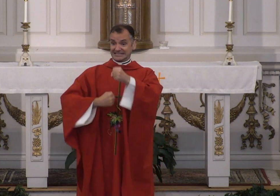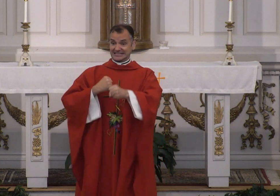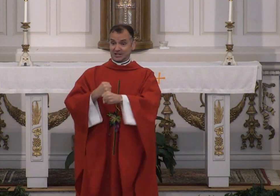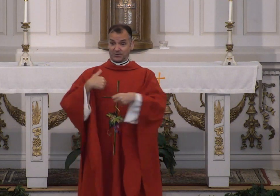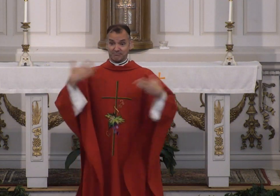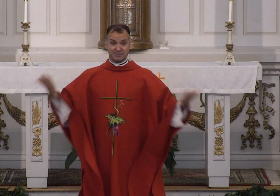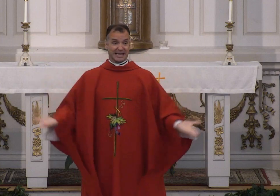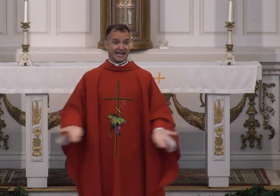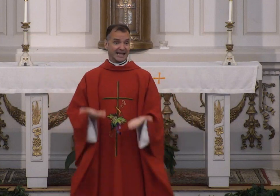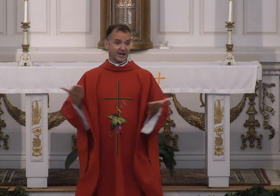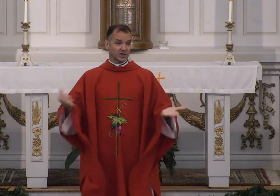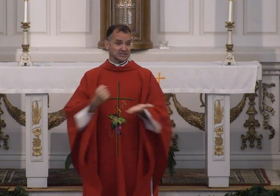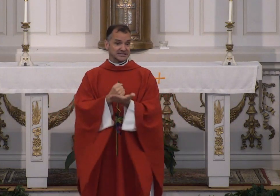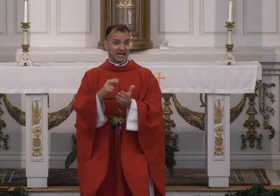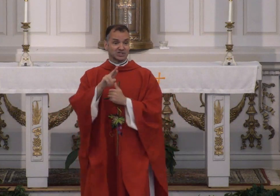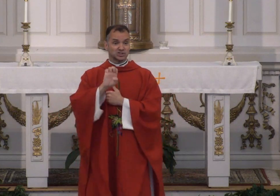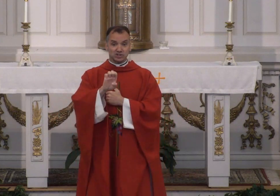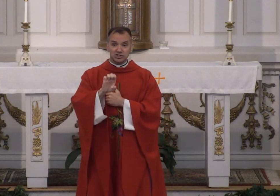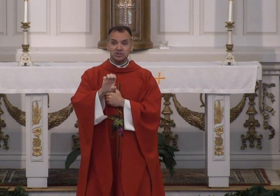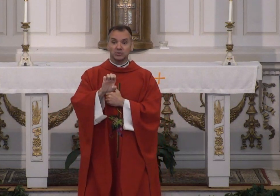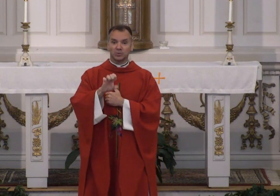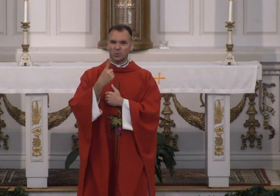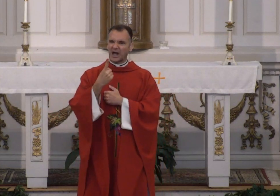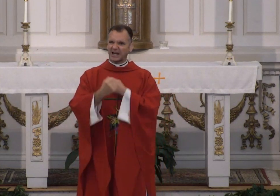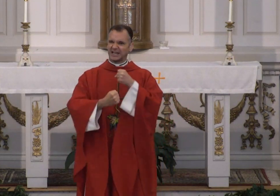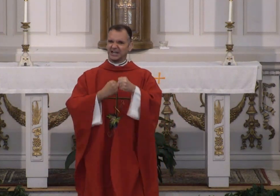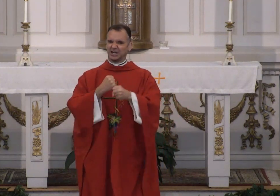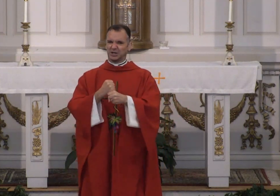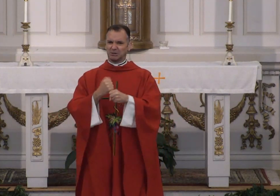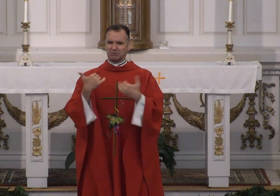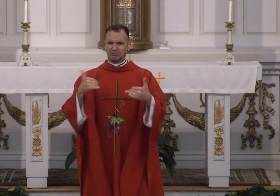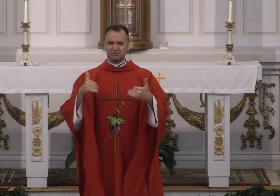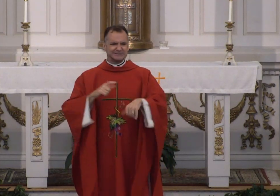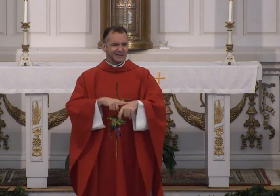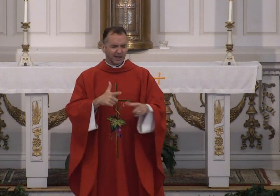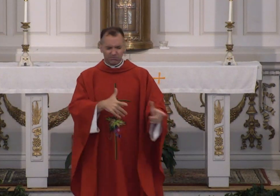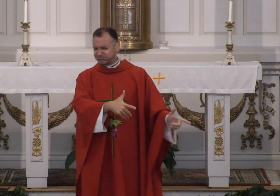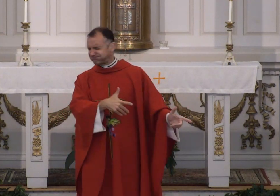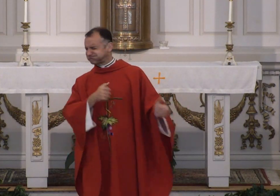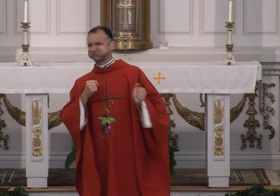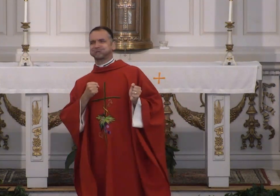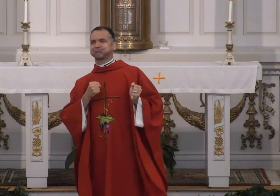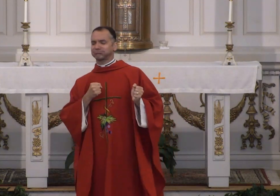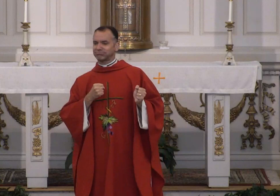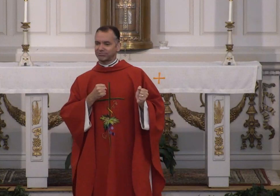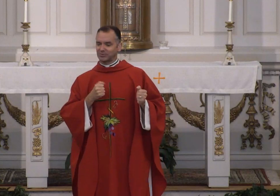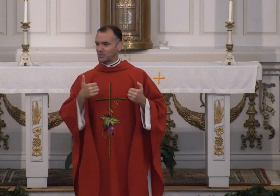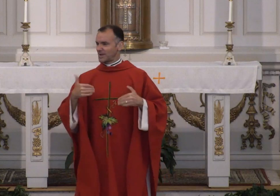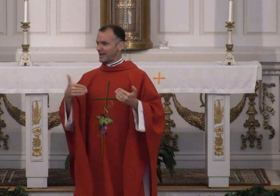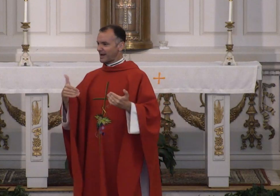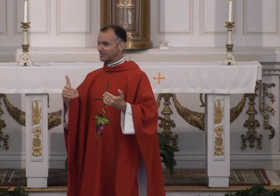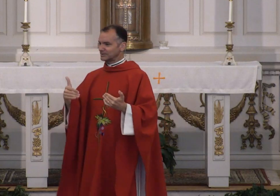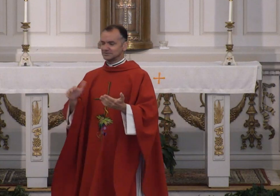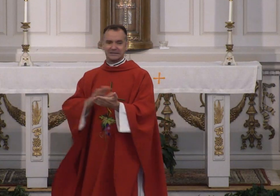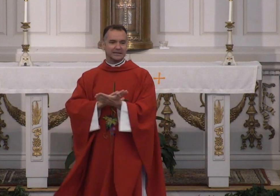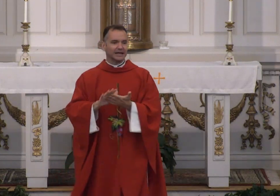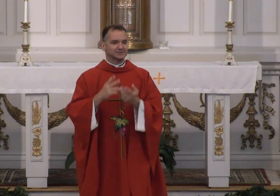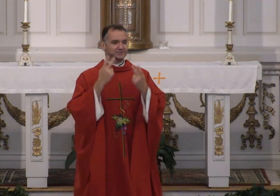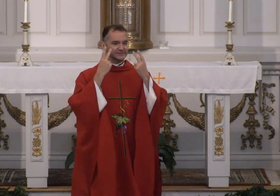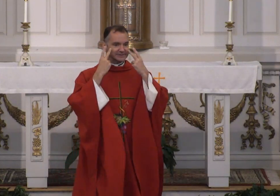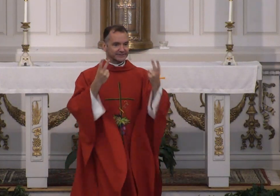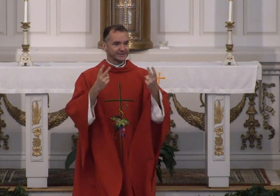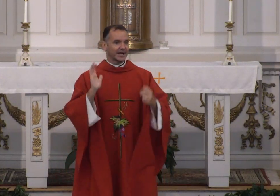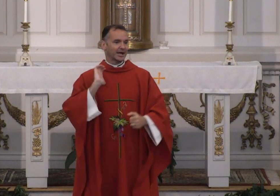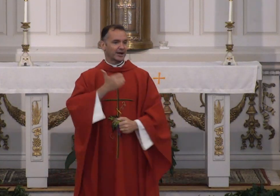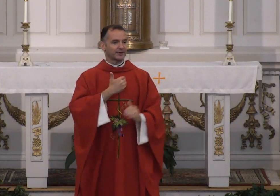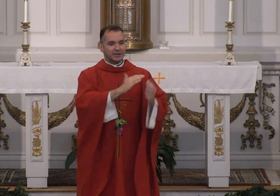see that in action yesterday. And also, as I reflect on my time here at St. Jude's, it's been a year and it's gone